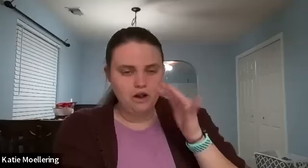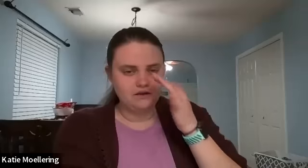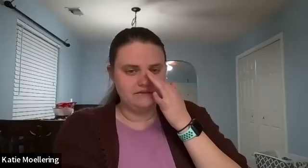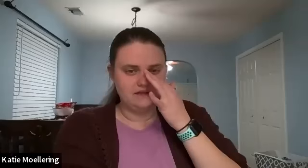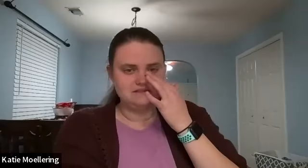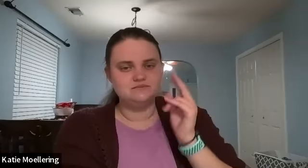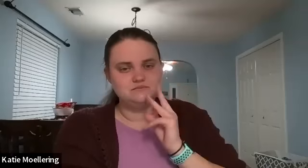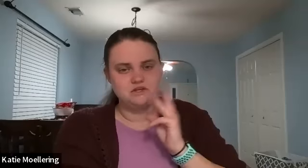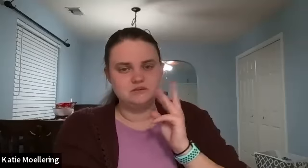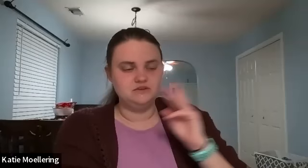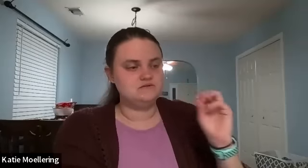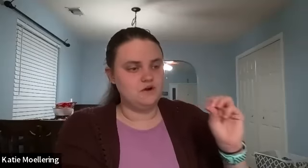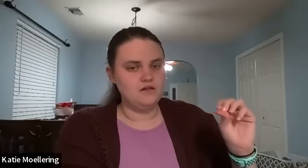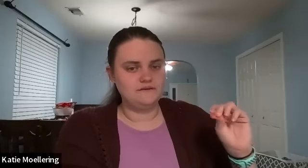water, and that's going to be used for all of